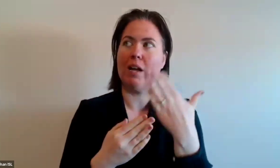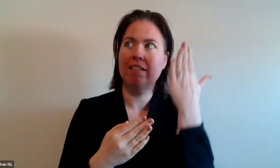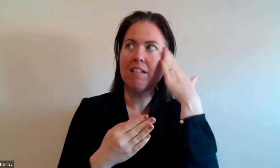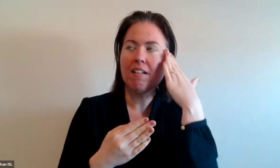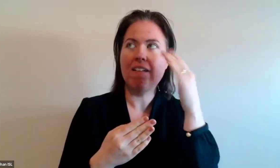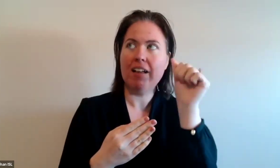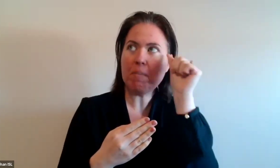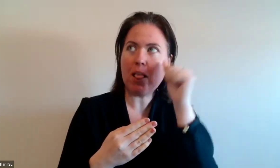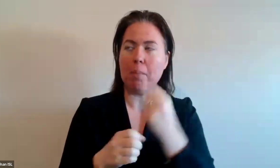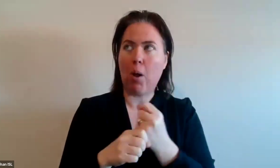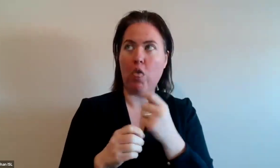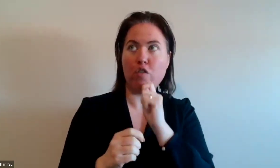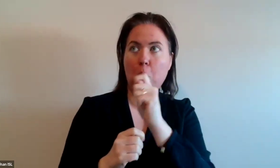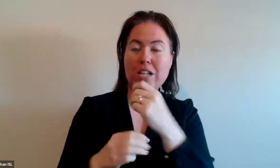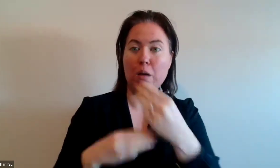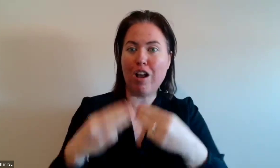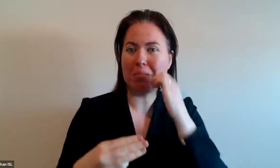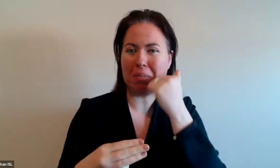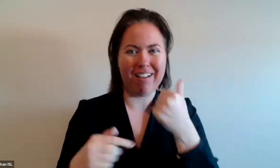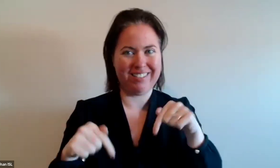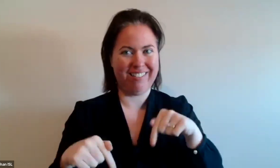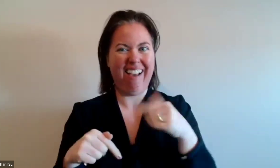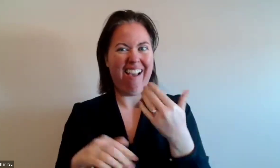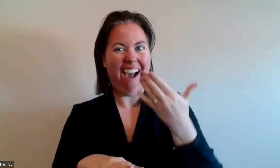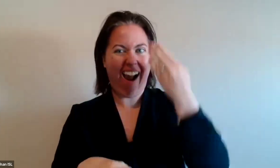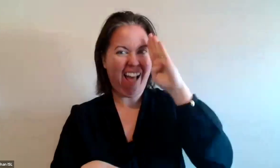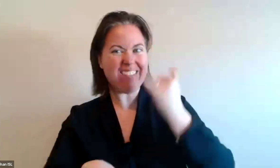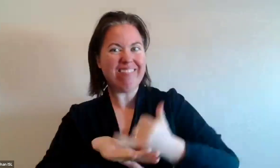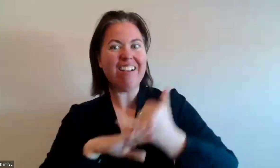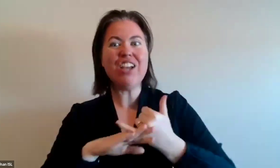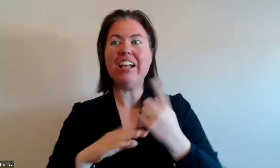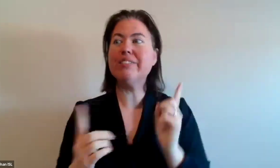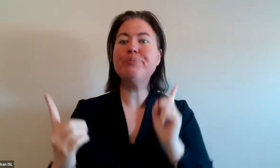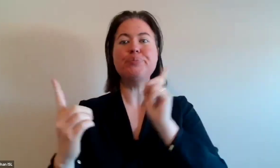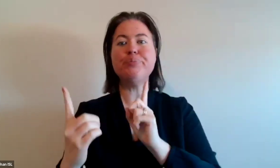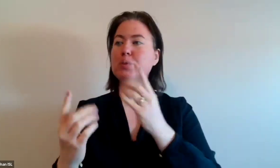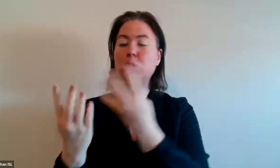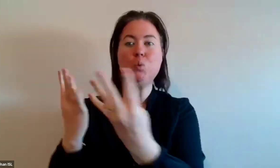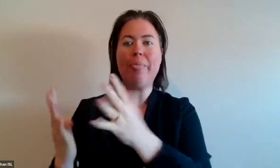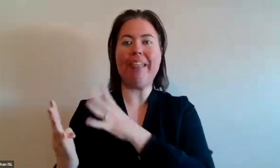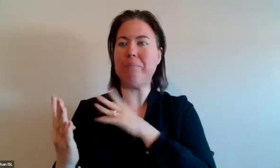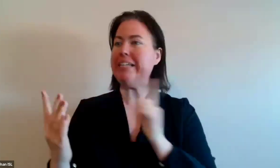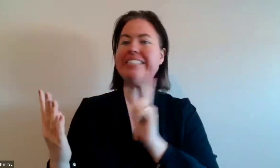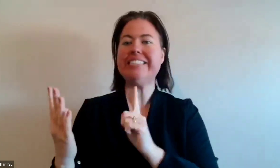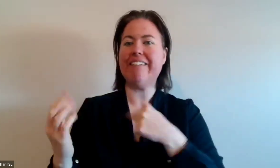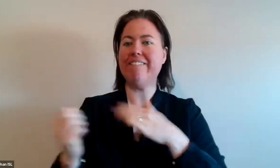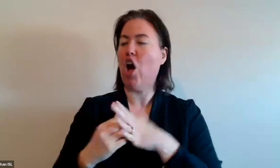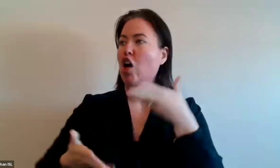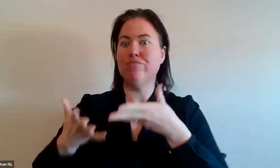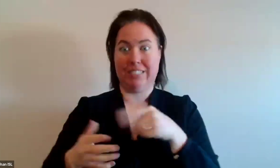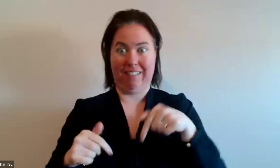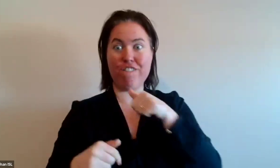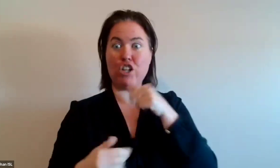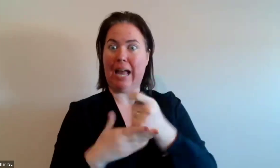especially since Ireland hasn't been before the committee before. So this is for this particular committee, it's a